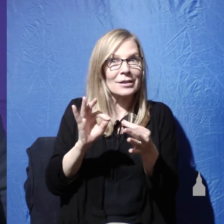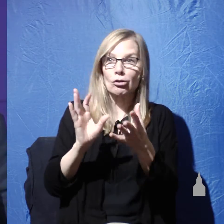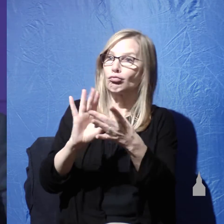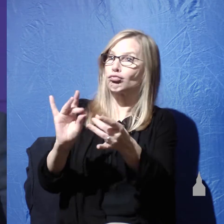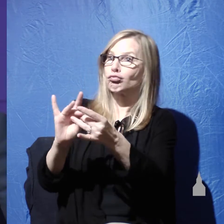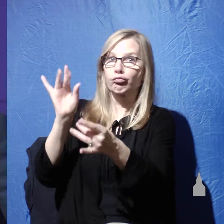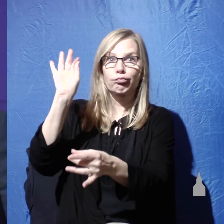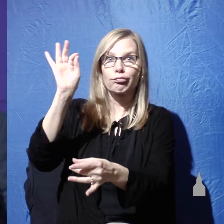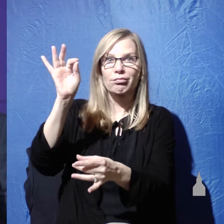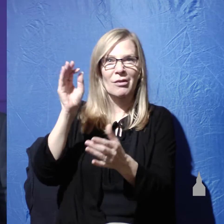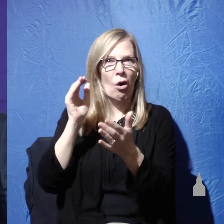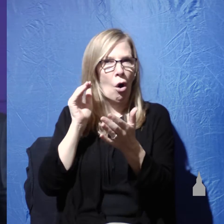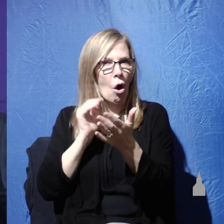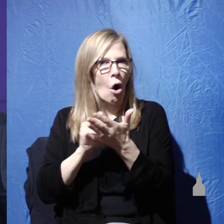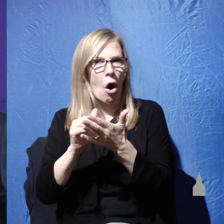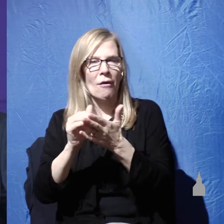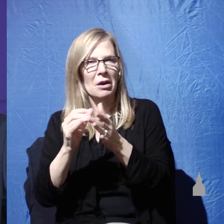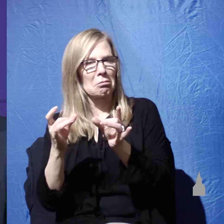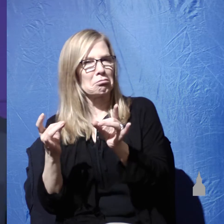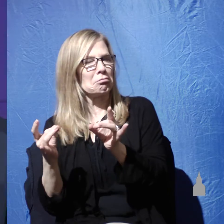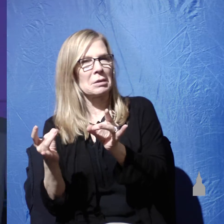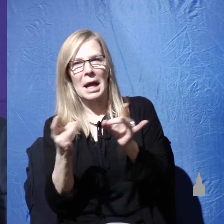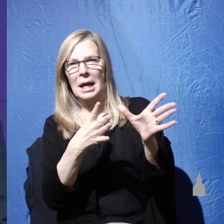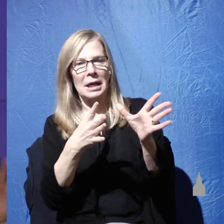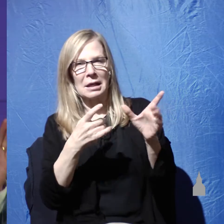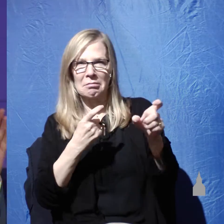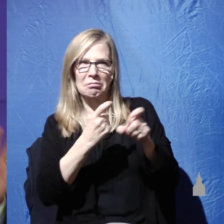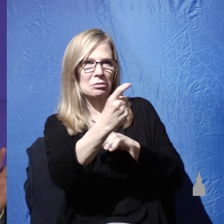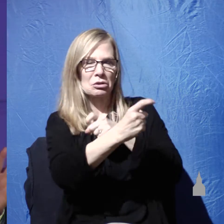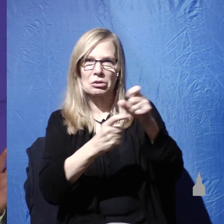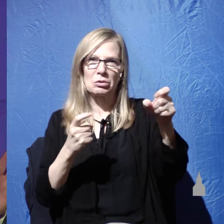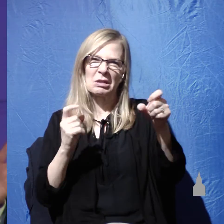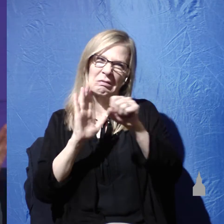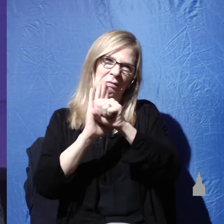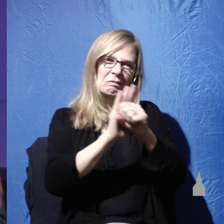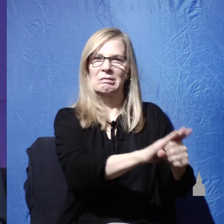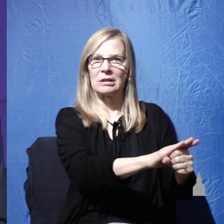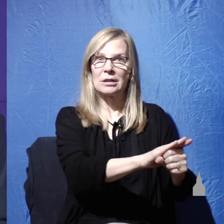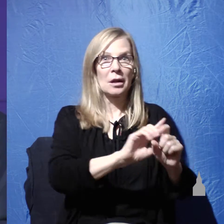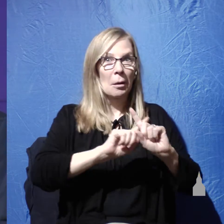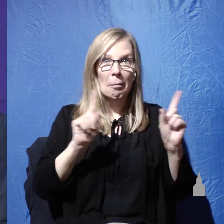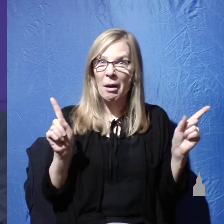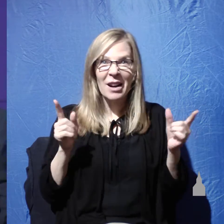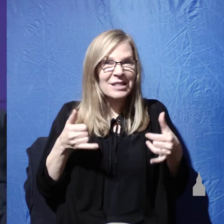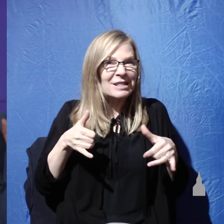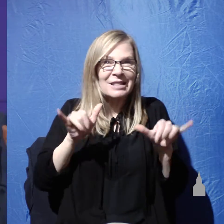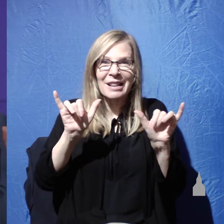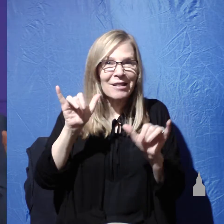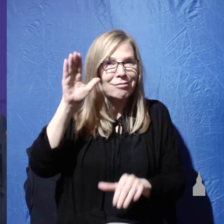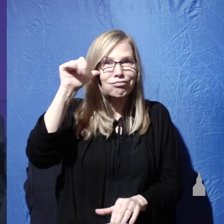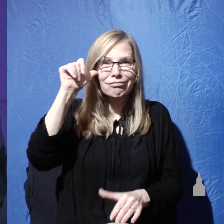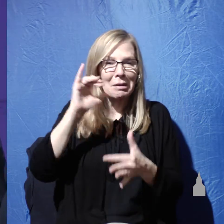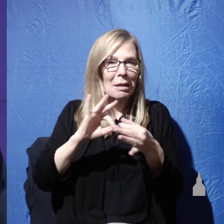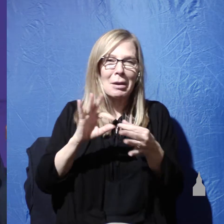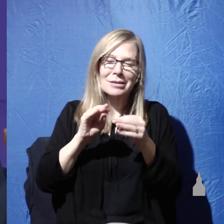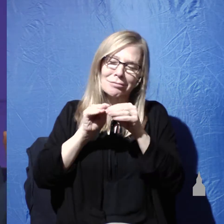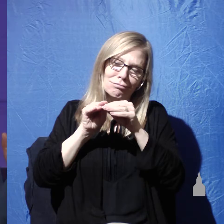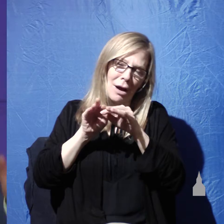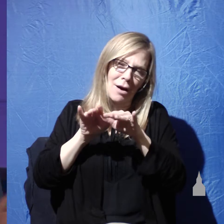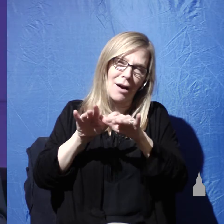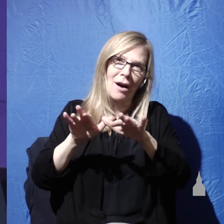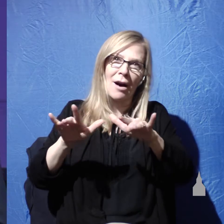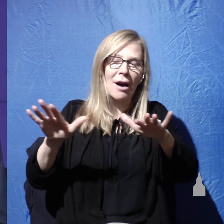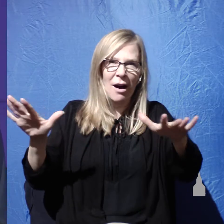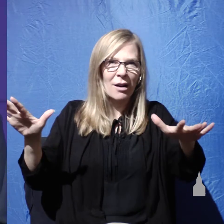hated and often brought persecution. And yet this message spread rapidly across